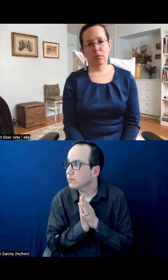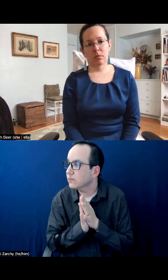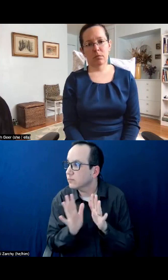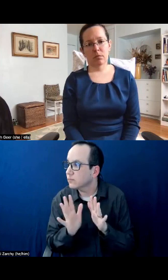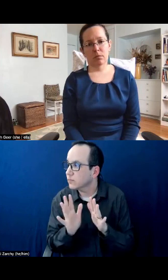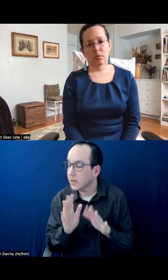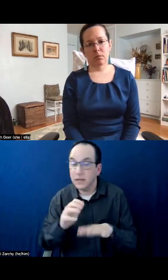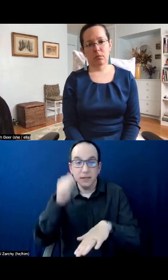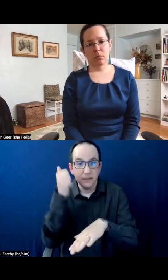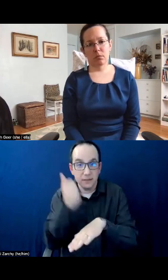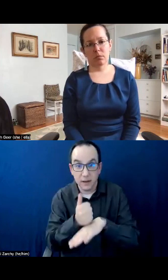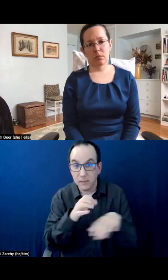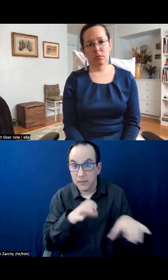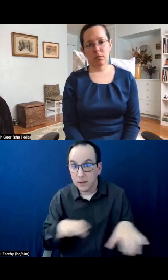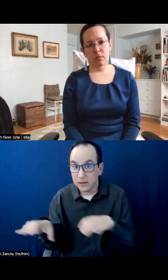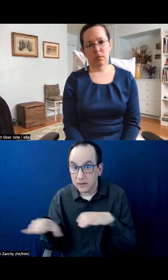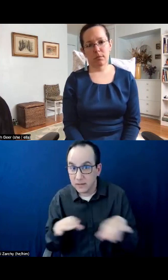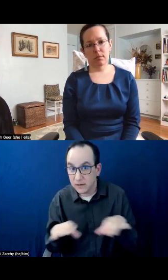just